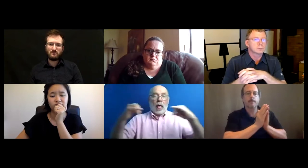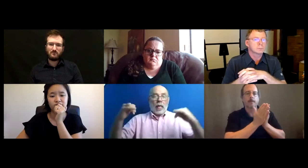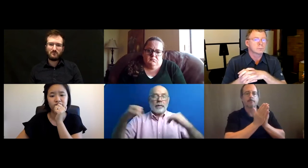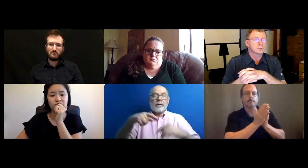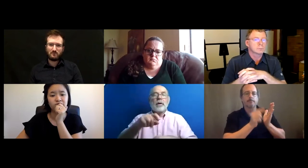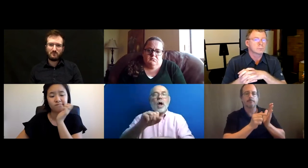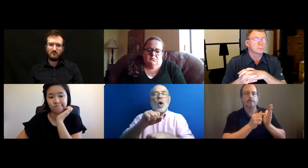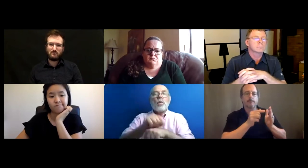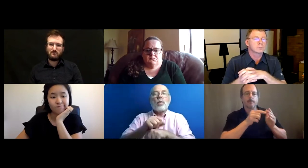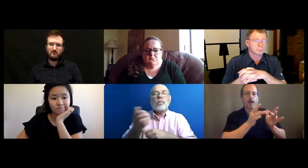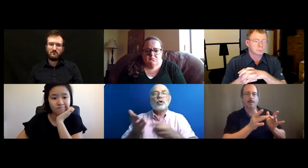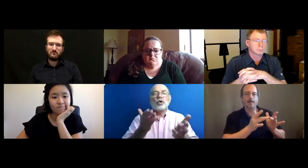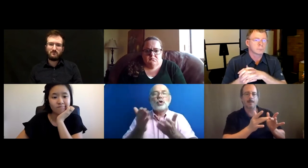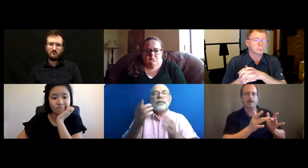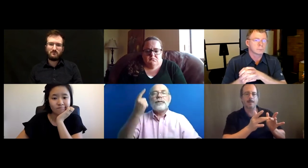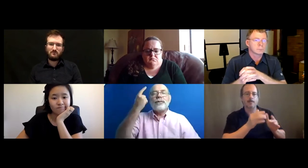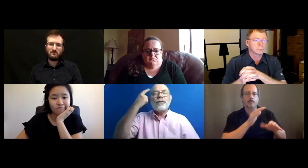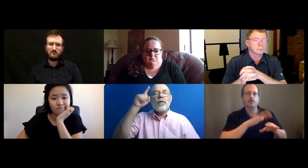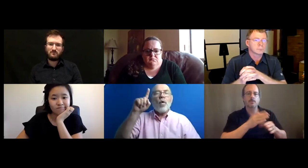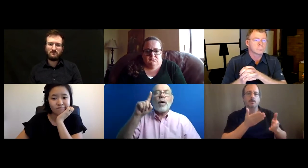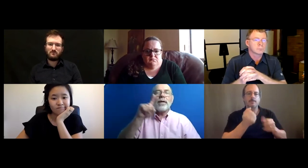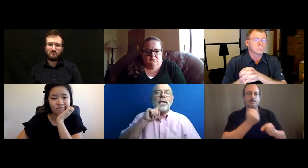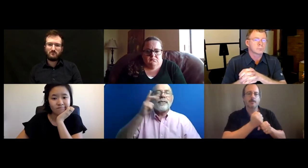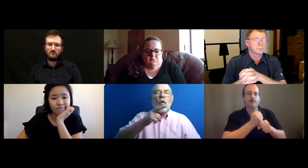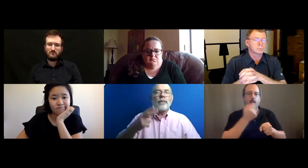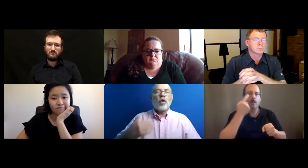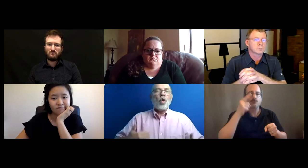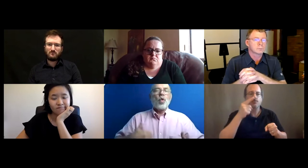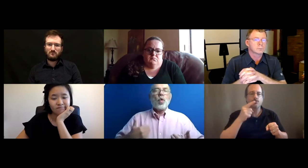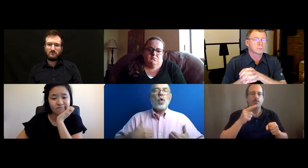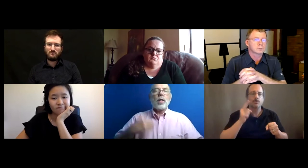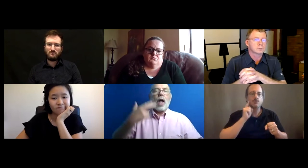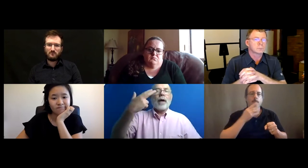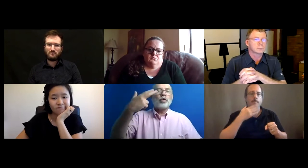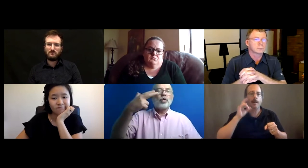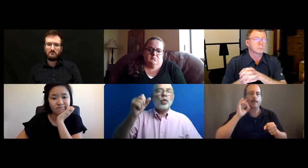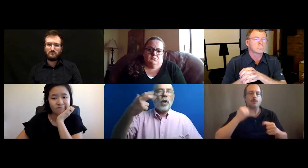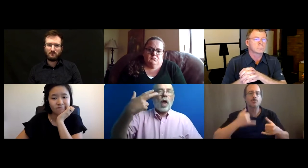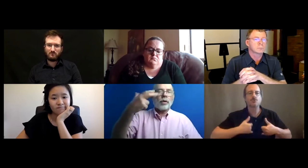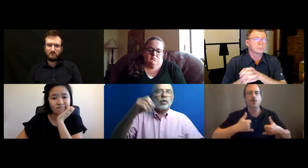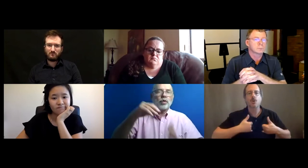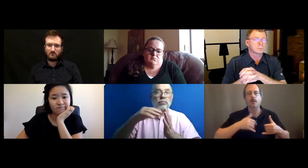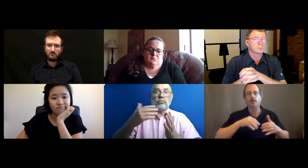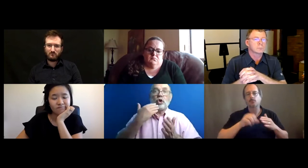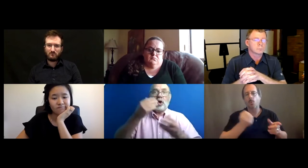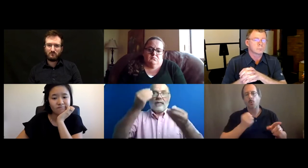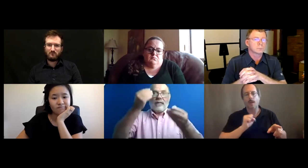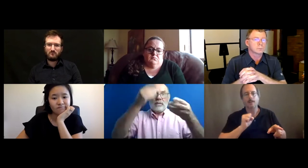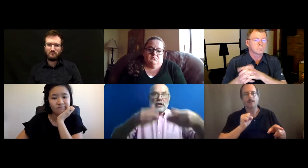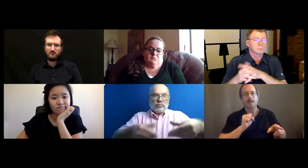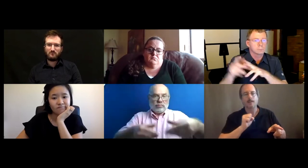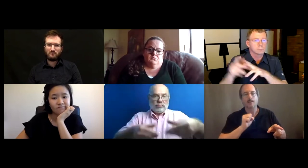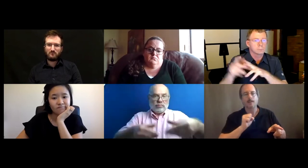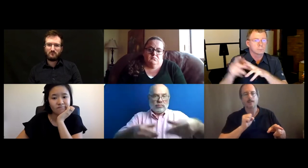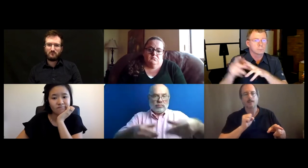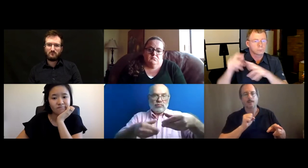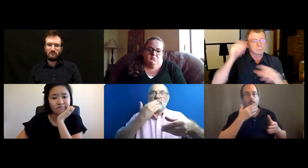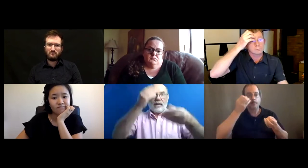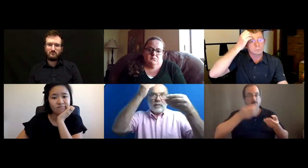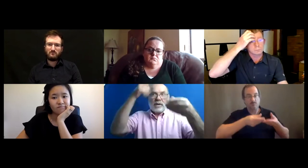Silent Voice has booklet online. It's employment services for deaf and hard of hearing youth who are enrolled in high